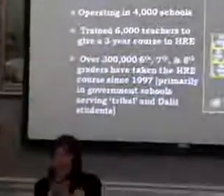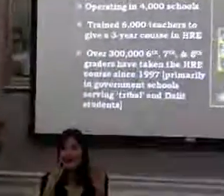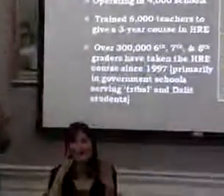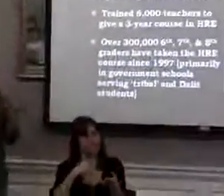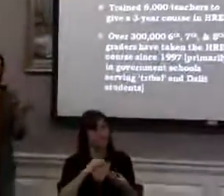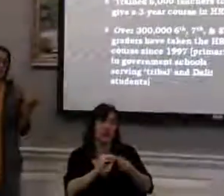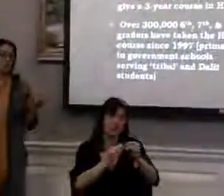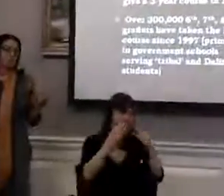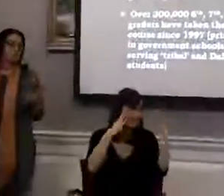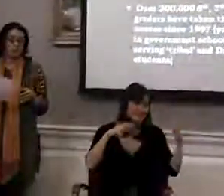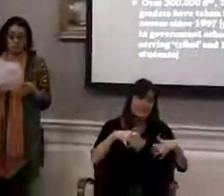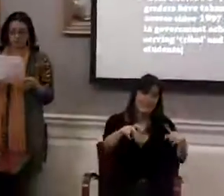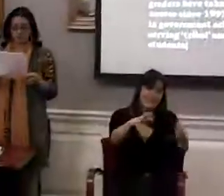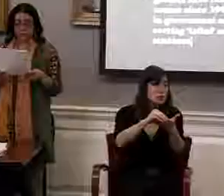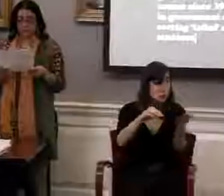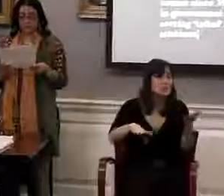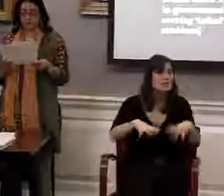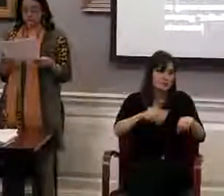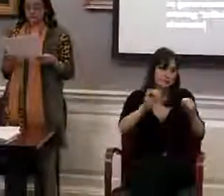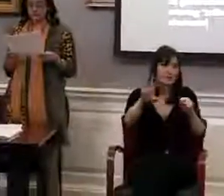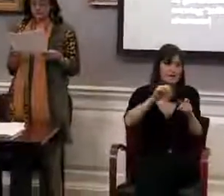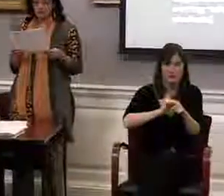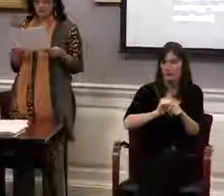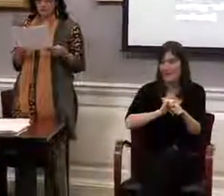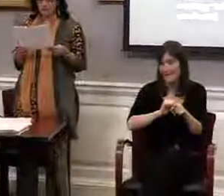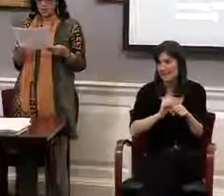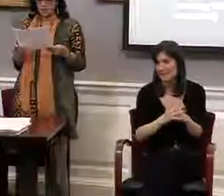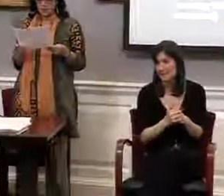other programs at the NGO level across the globe.